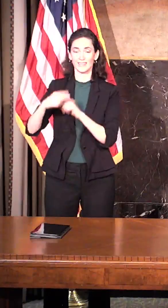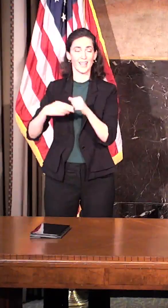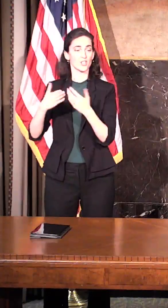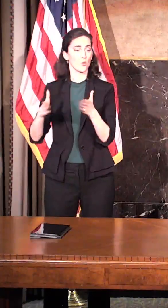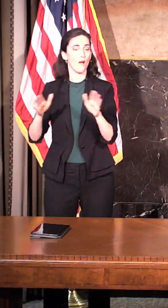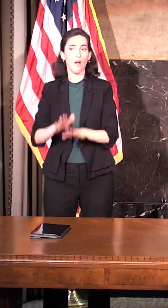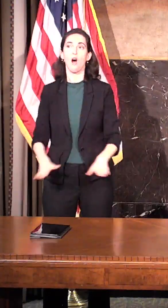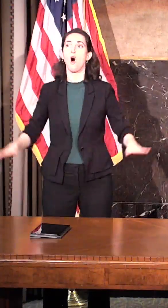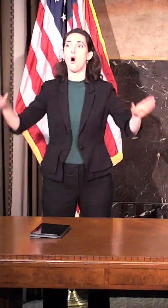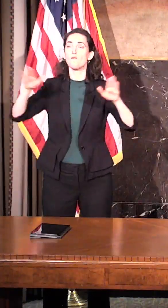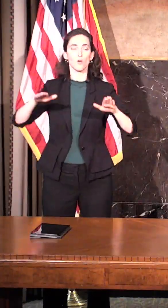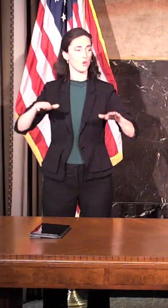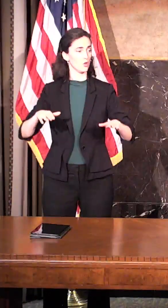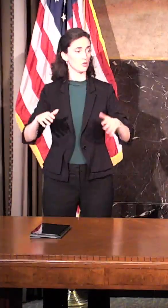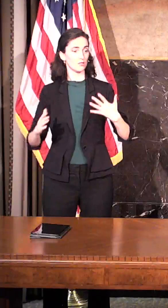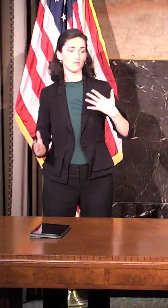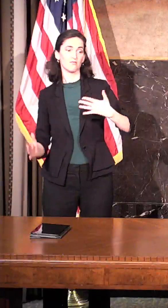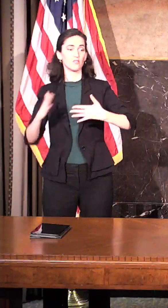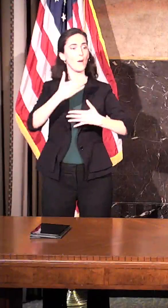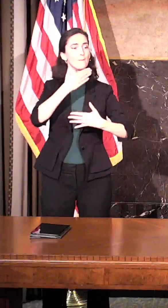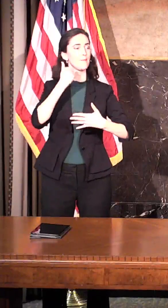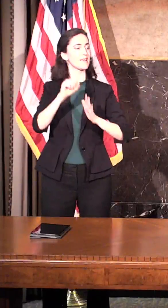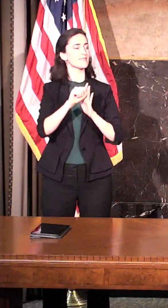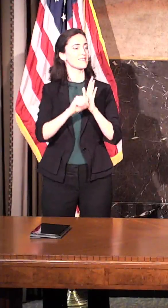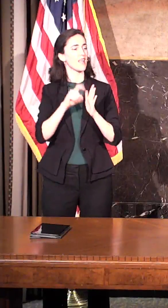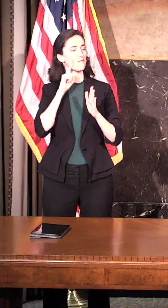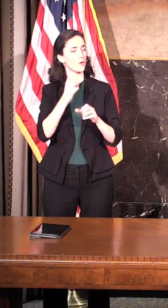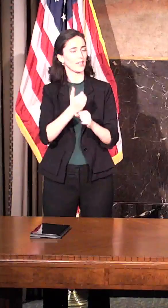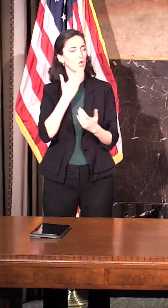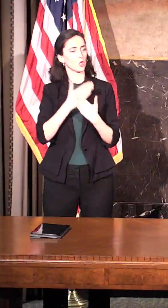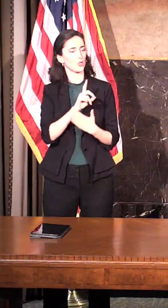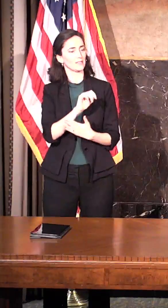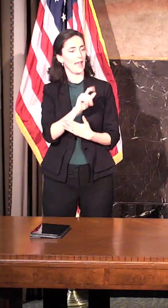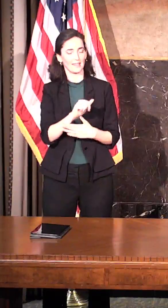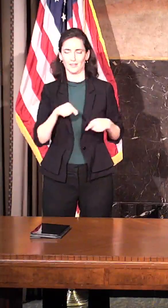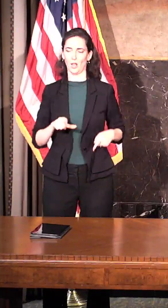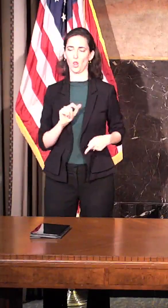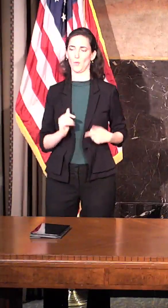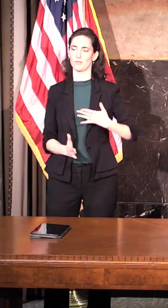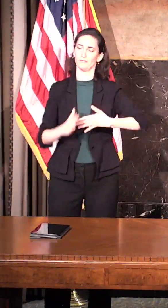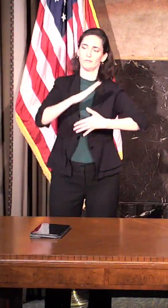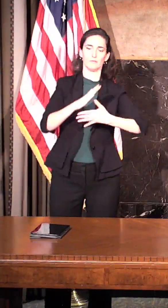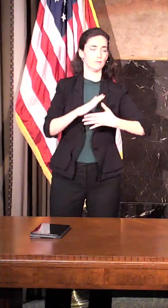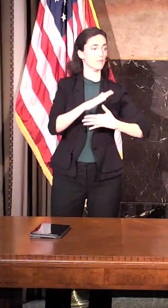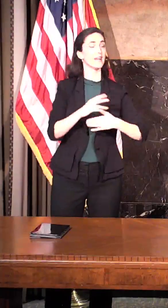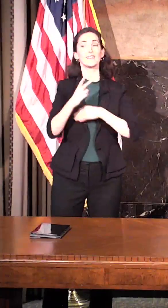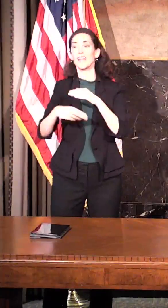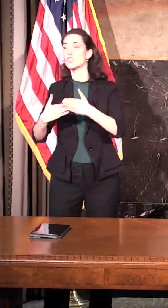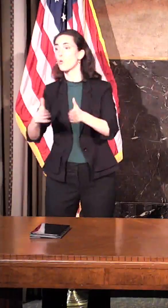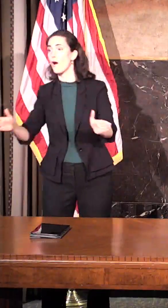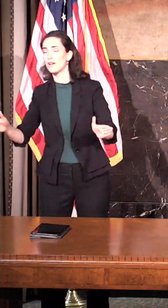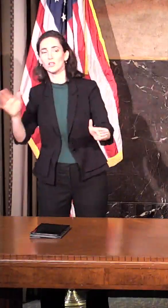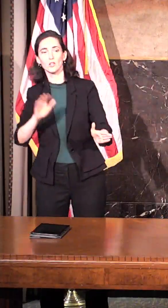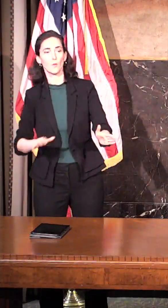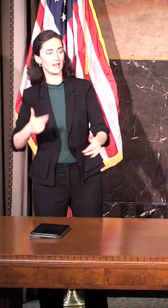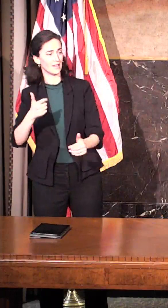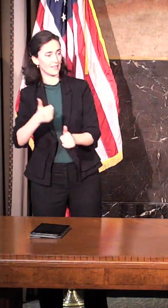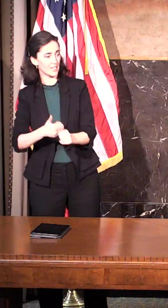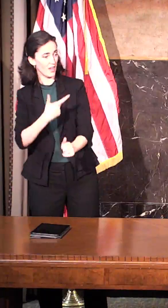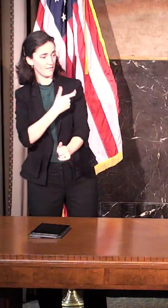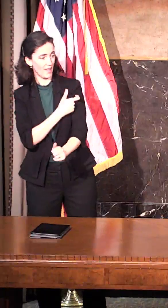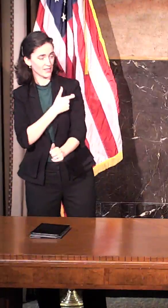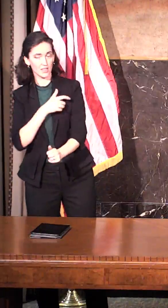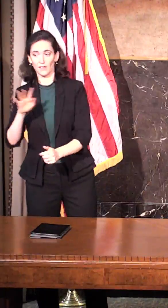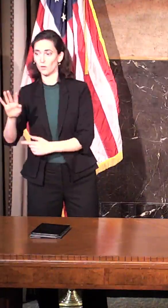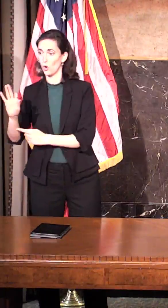now in how to get better quality data. You know, nationally, about 49% of every vaccine administered